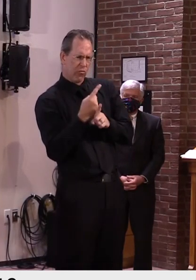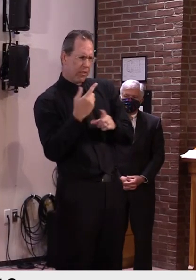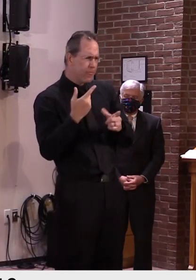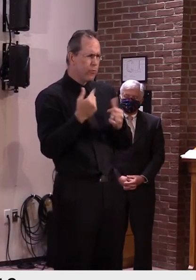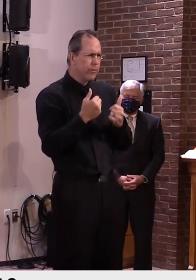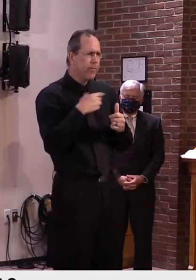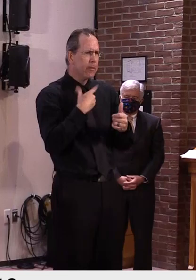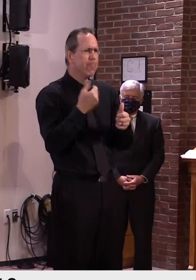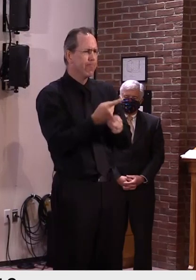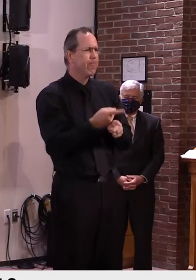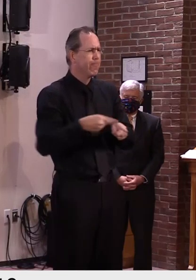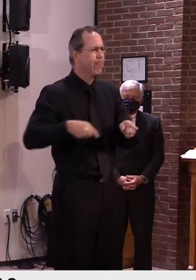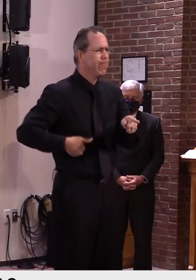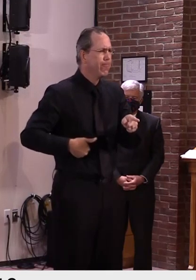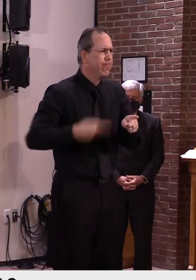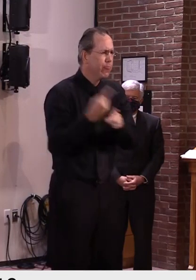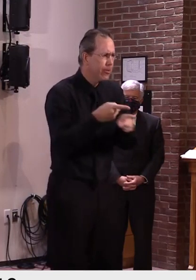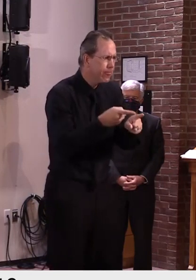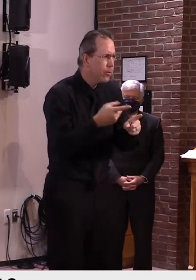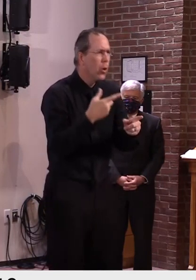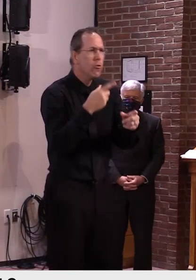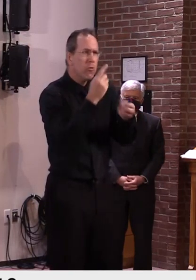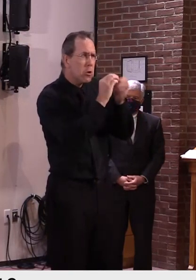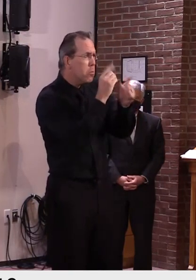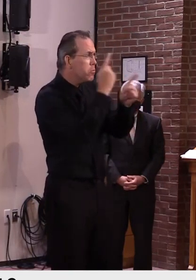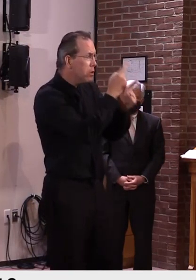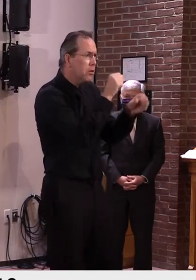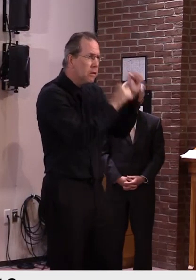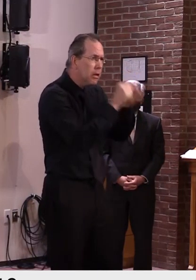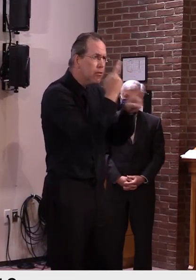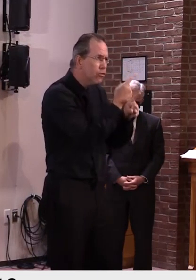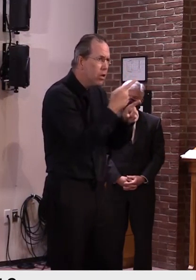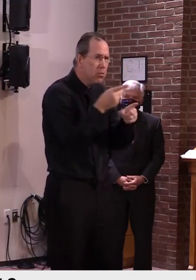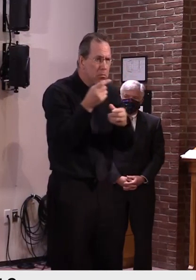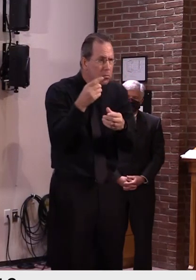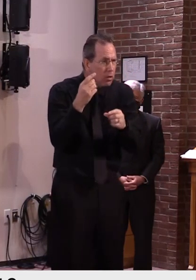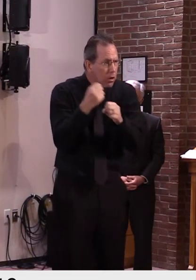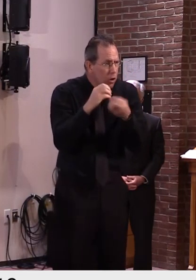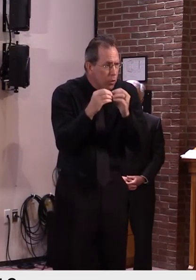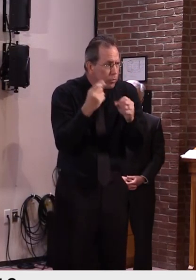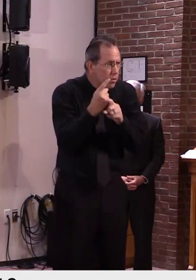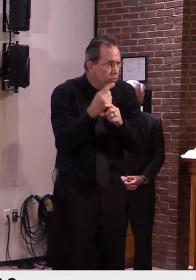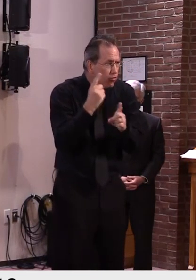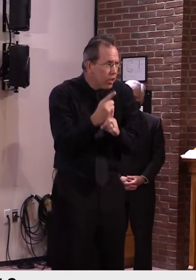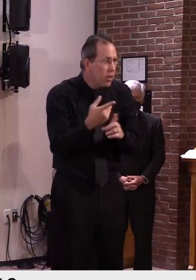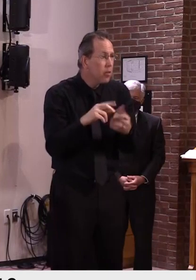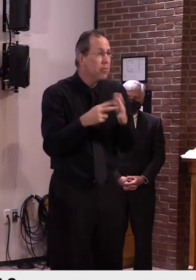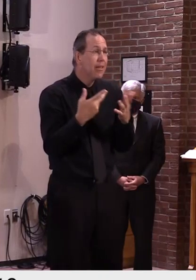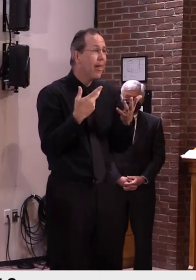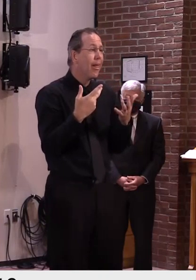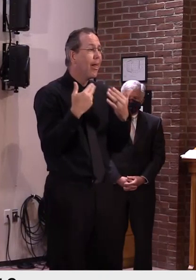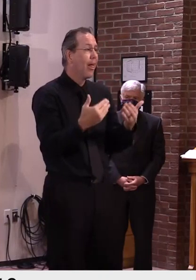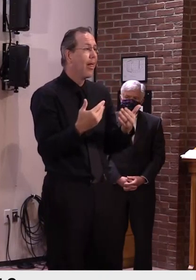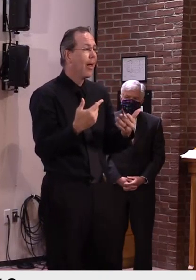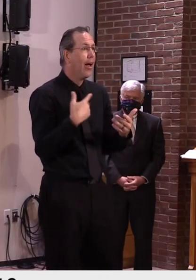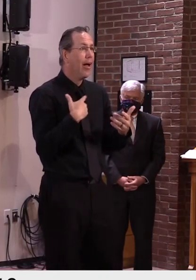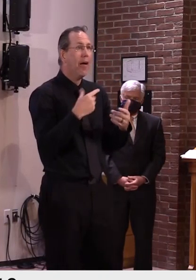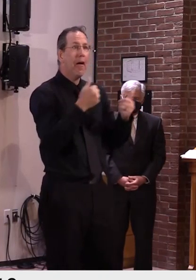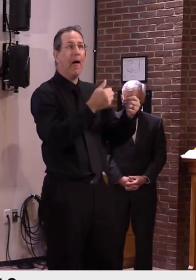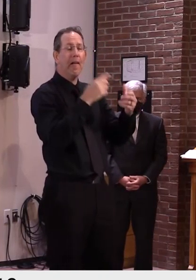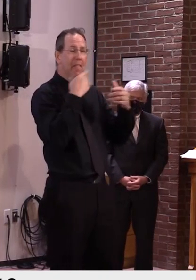that we receive, even on a federal level, and it doesn't mean that we automatically adhere to everything that they say, but we take